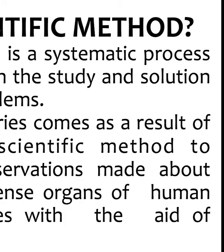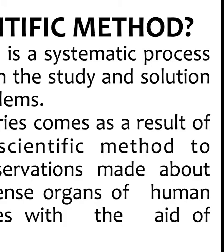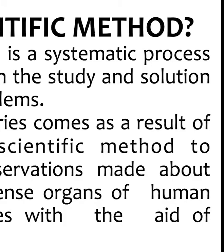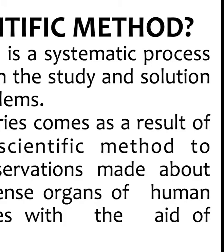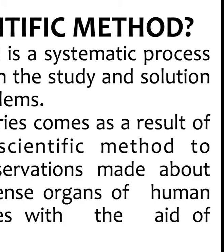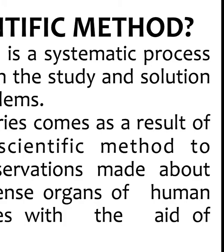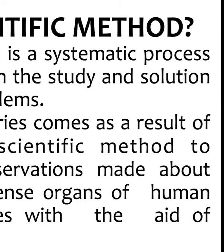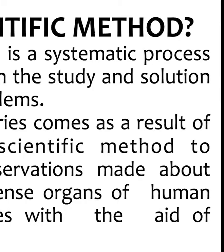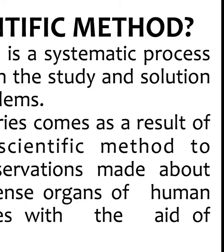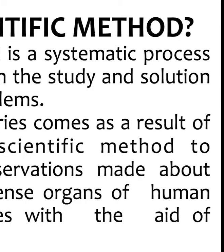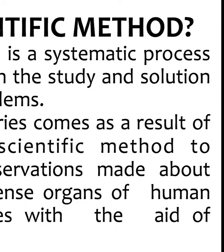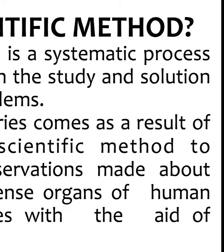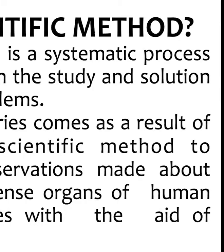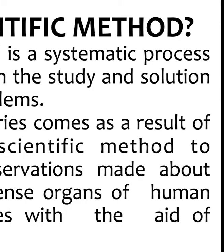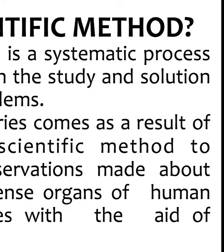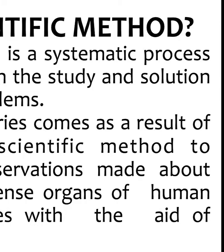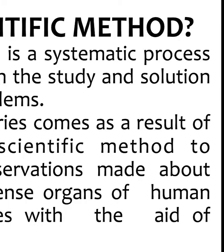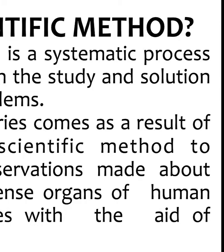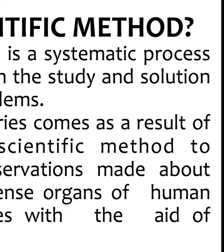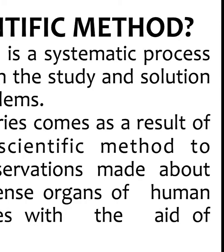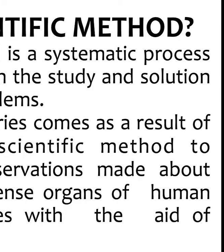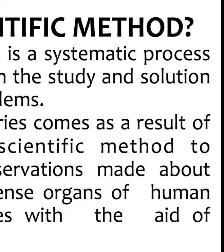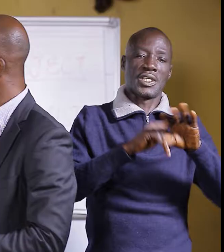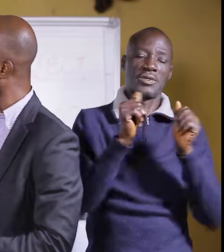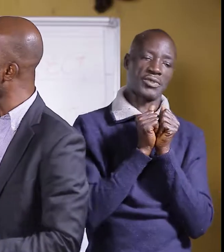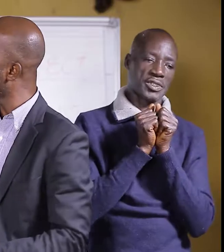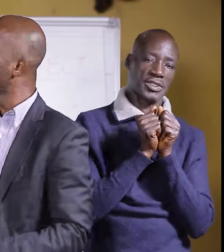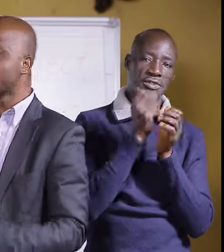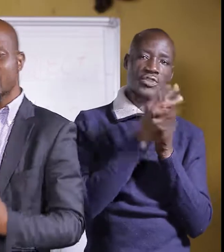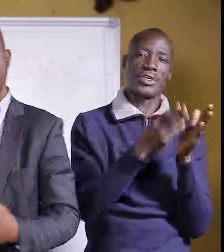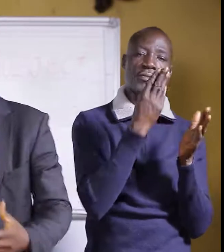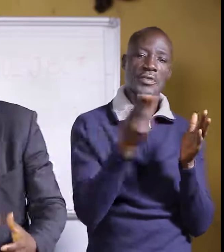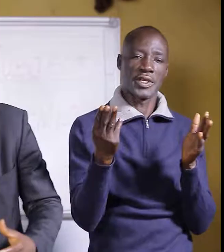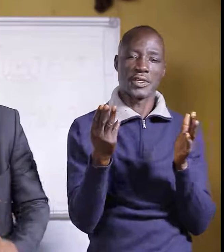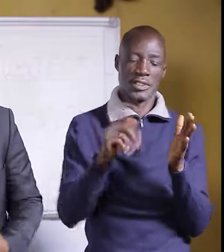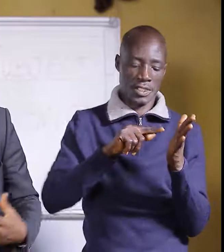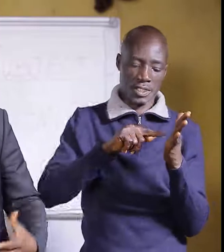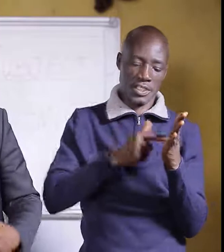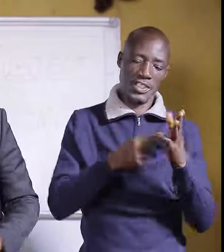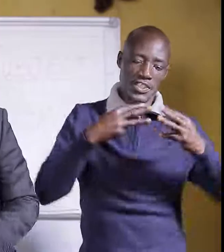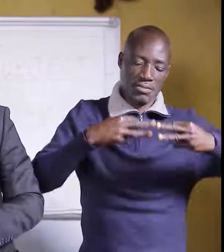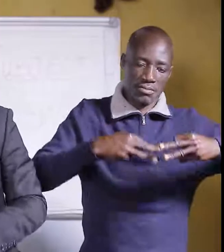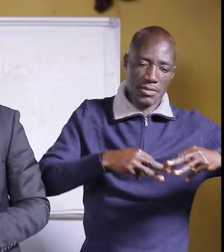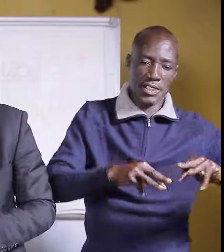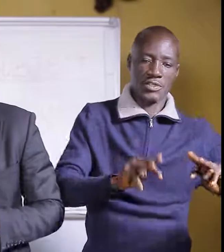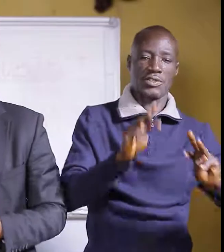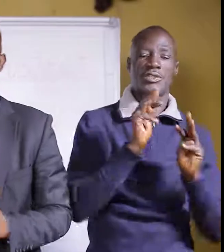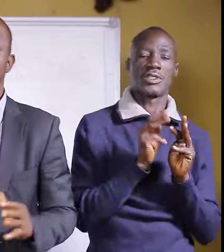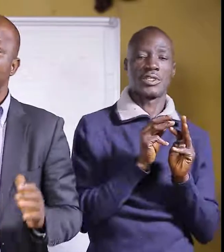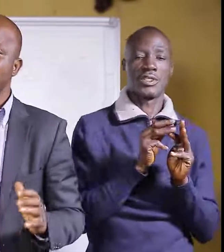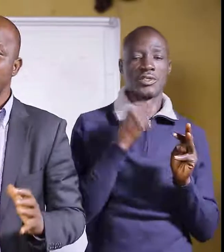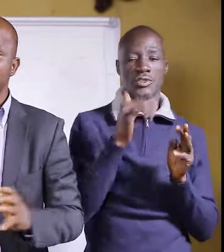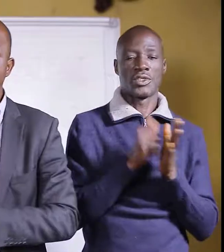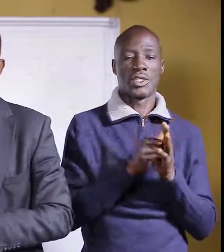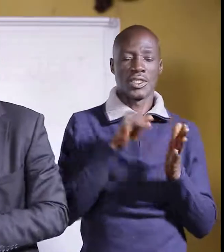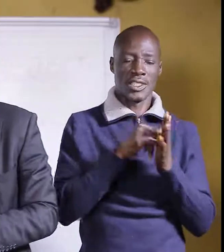and sometimes with the aid of instrument. Now, this scientific method, like I said earlier on, is